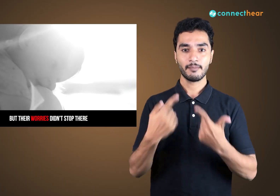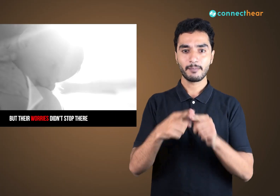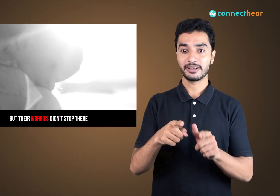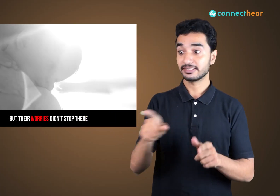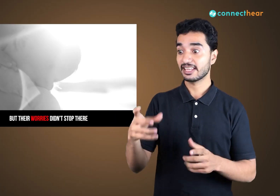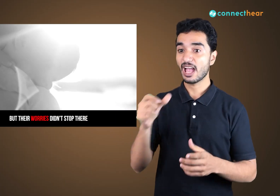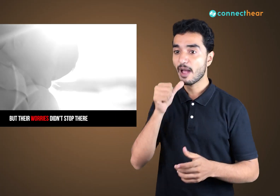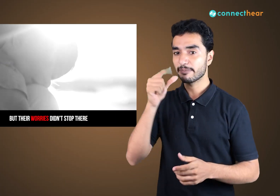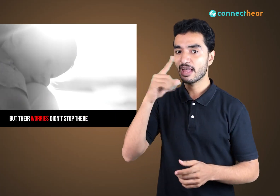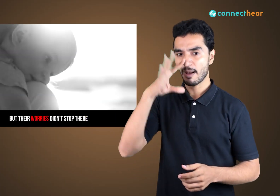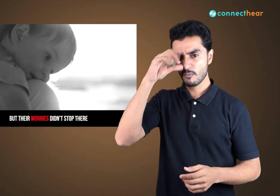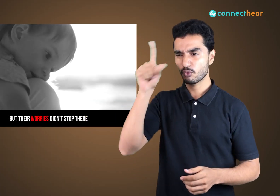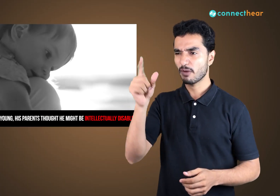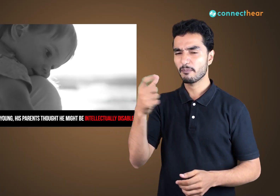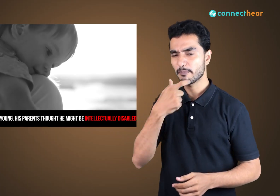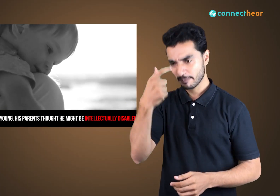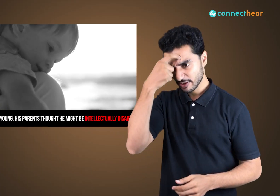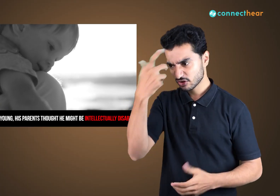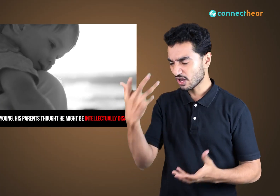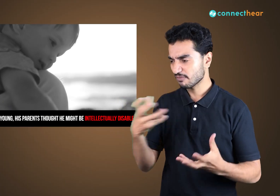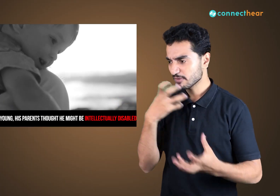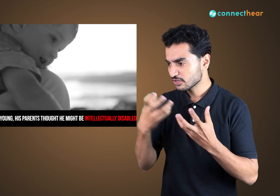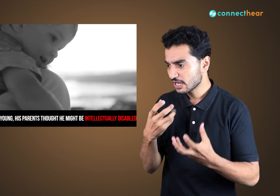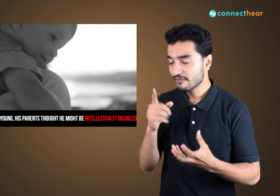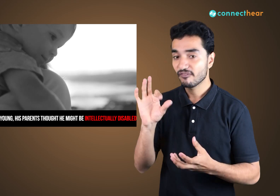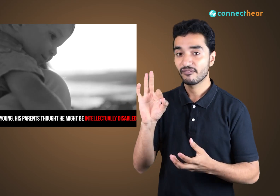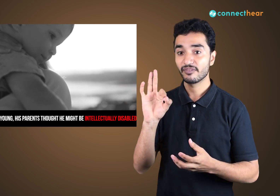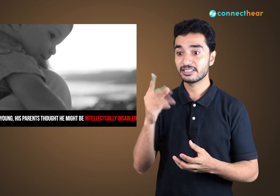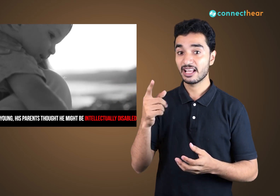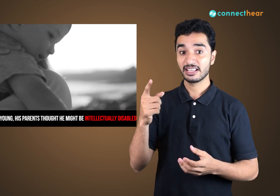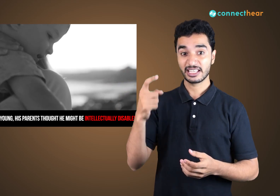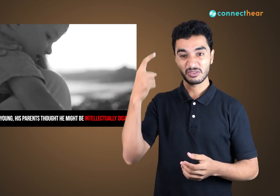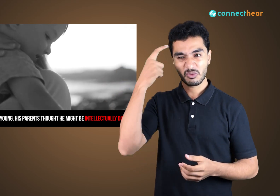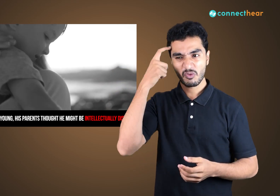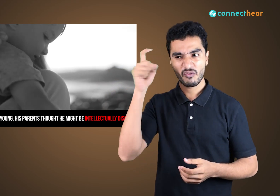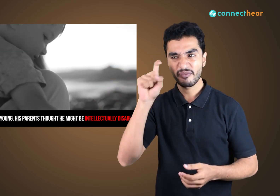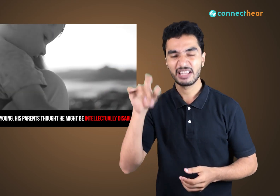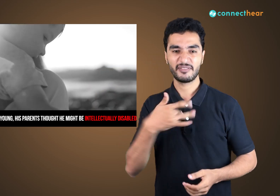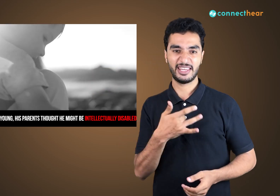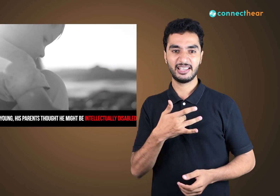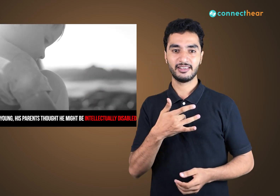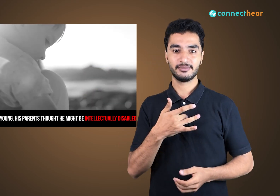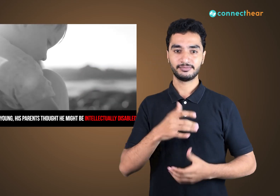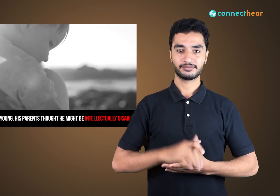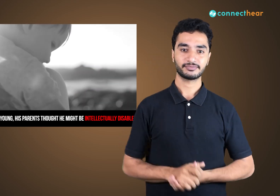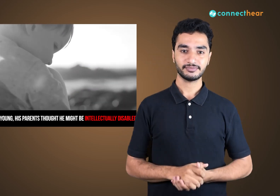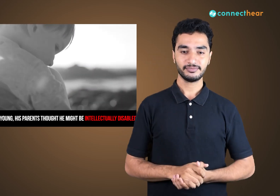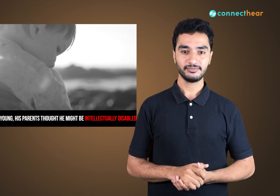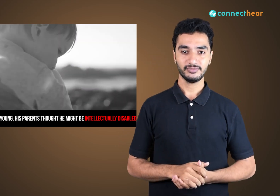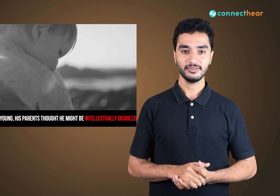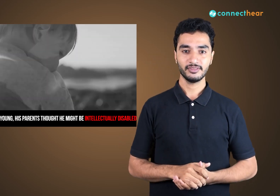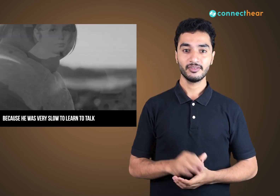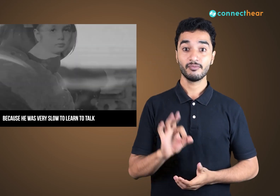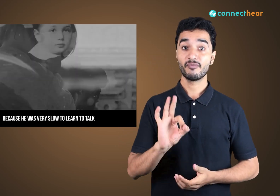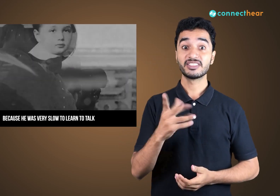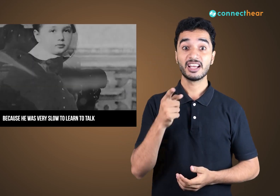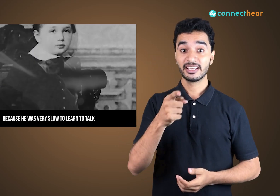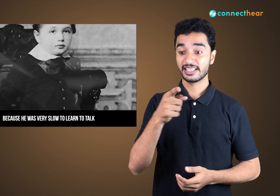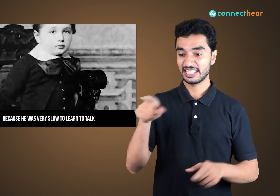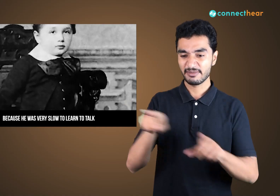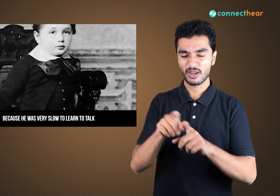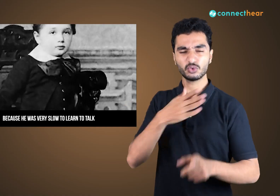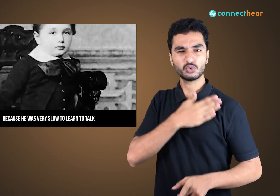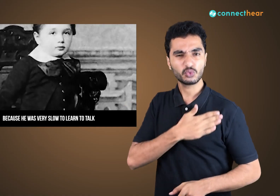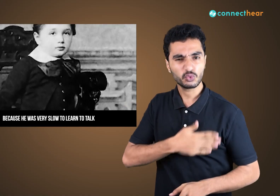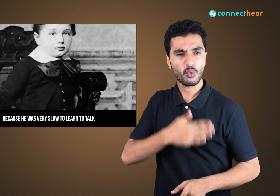their worries didn't stop there. When he was very young, his parents thought he might be intellectually disabled, because he